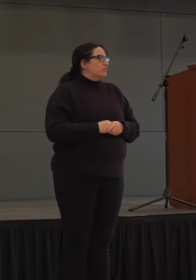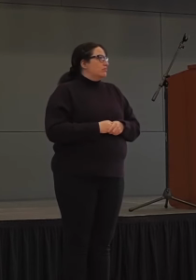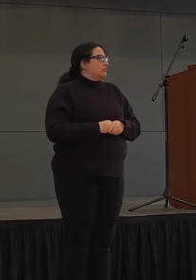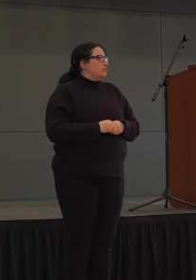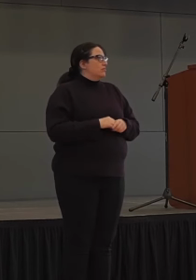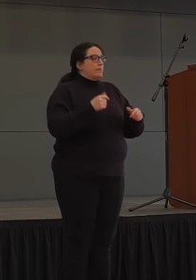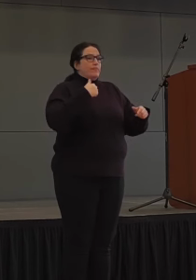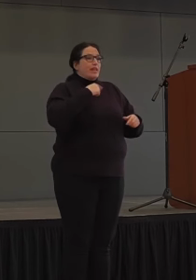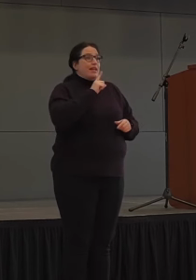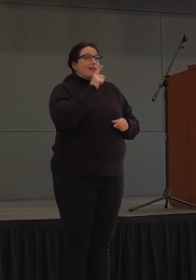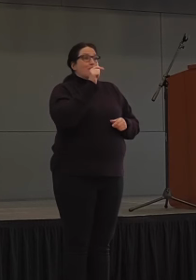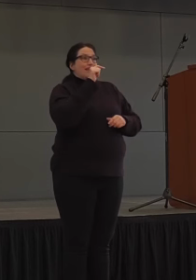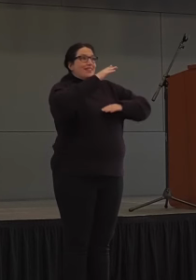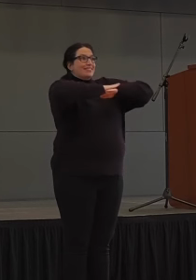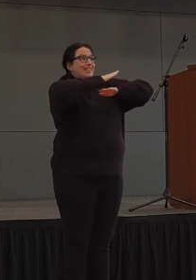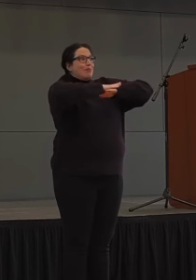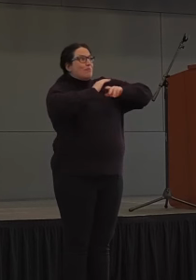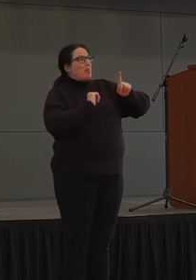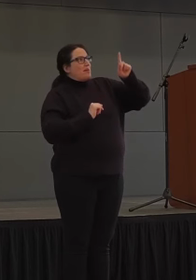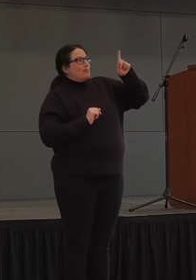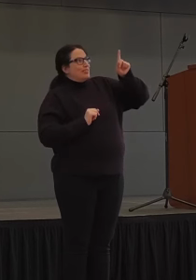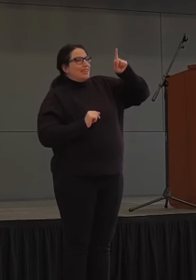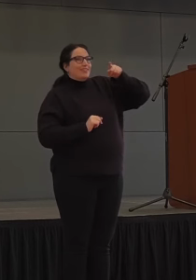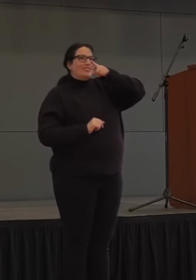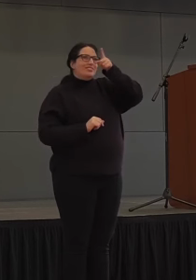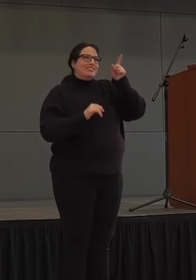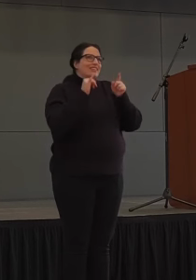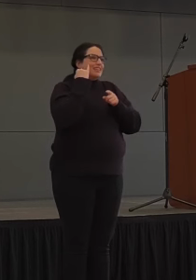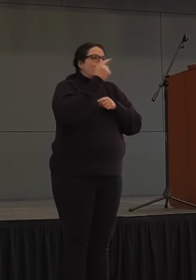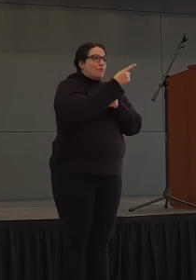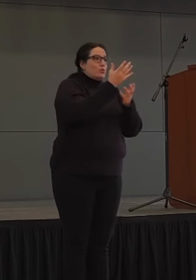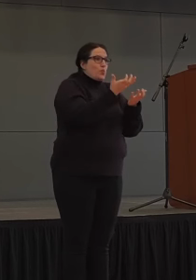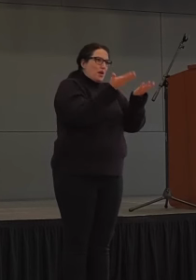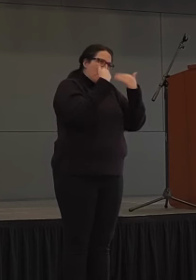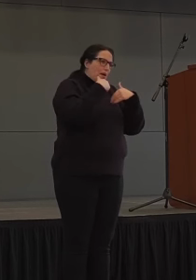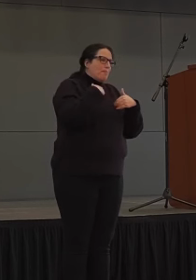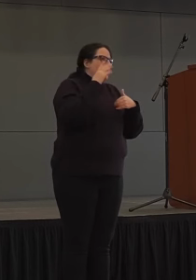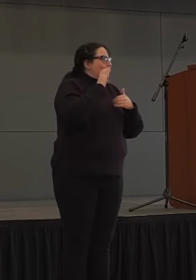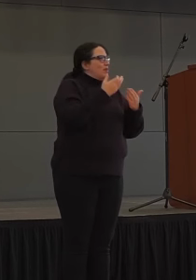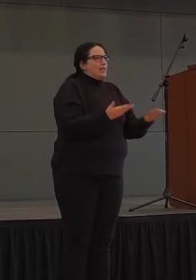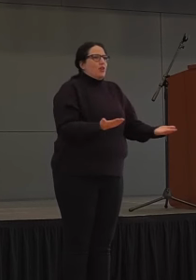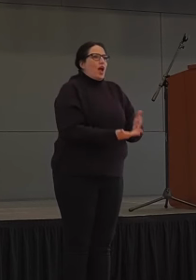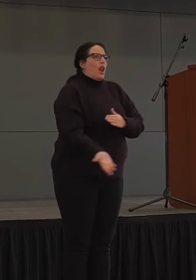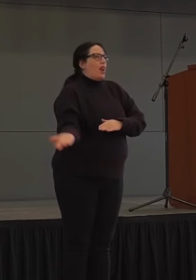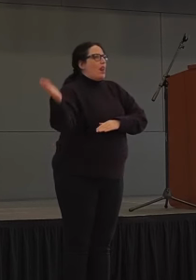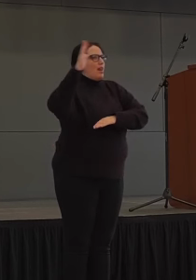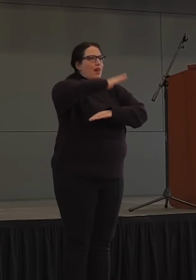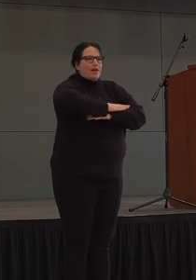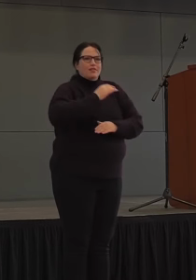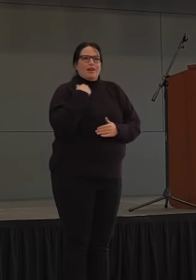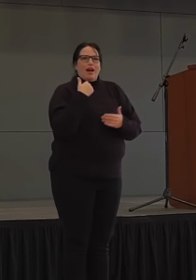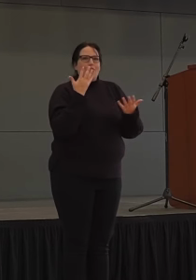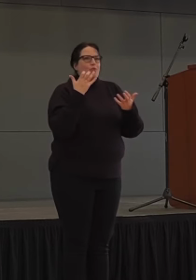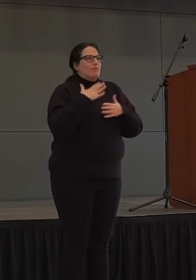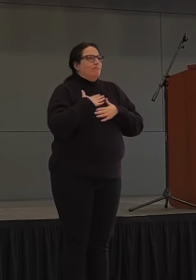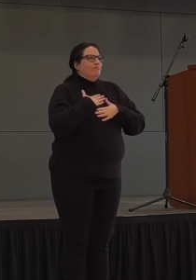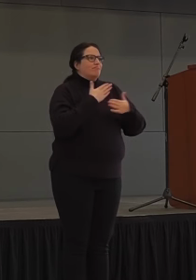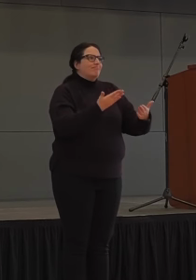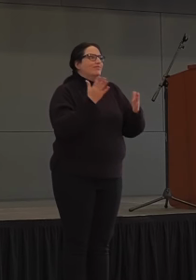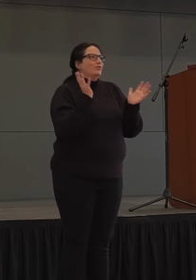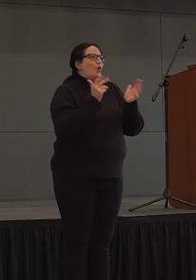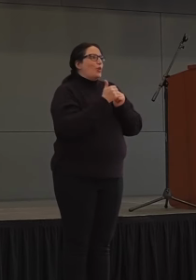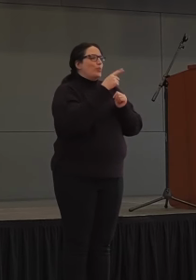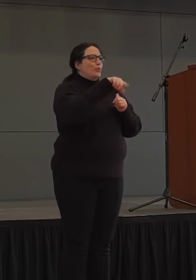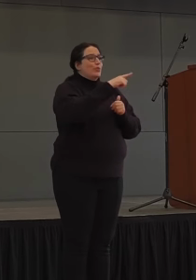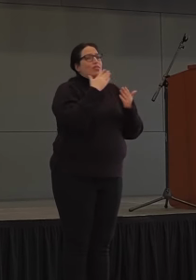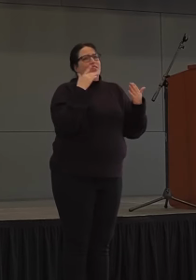I'm at the table upstairs. If you want to stop by, I'll be here all day. I would love to talk with any of you. Want to thank you so much